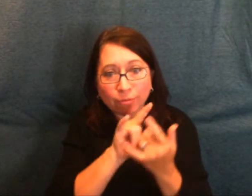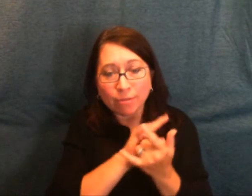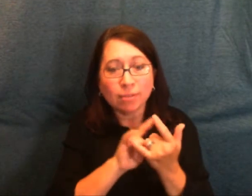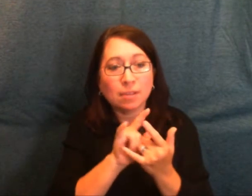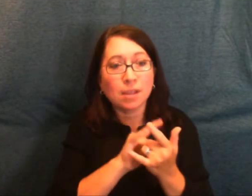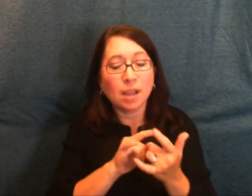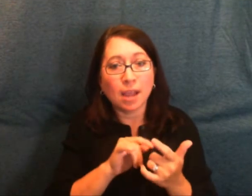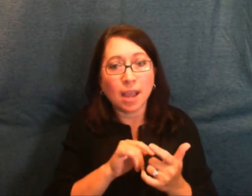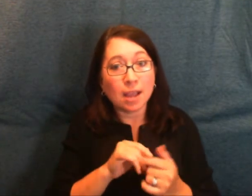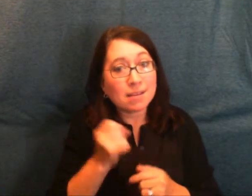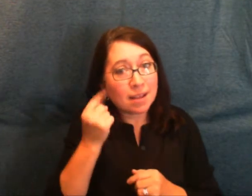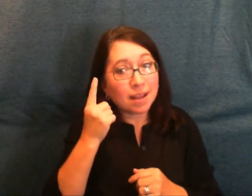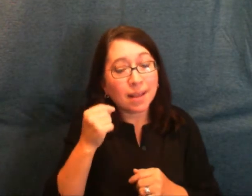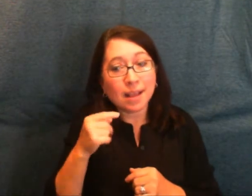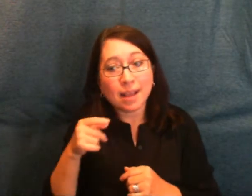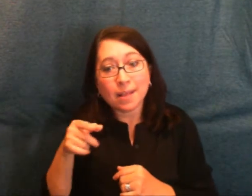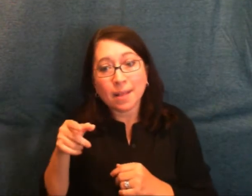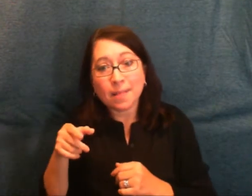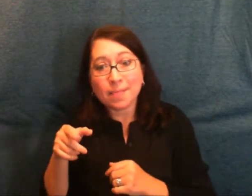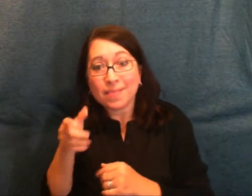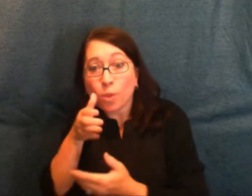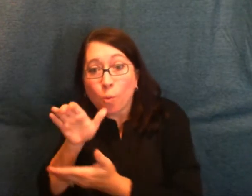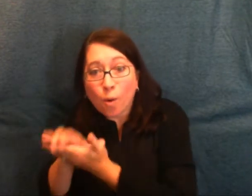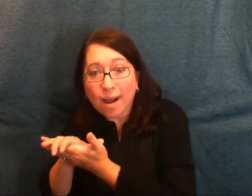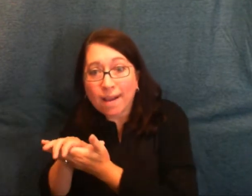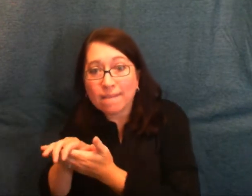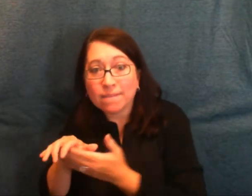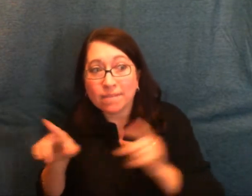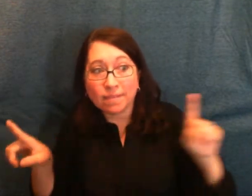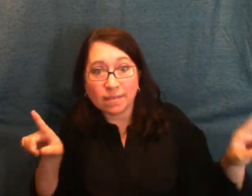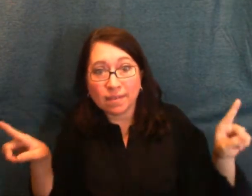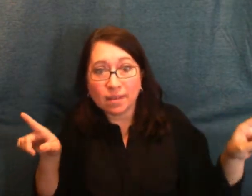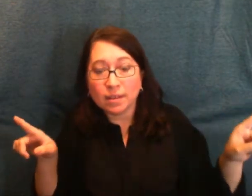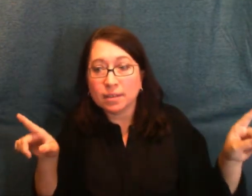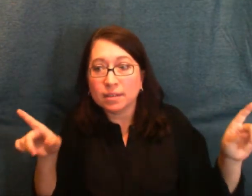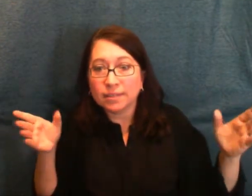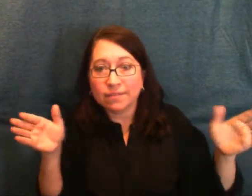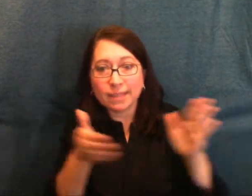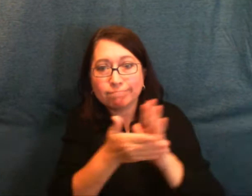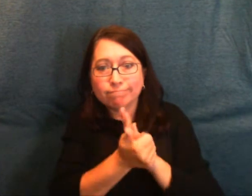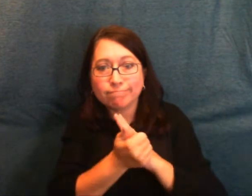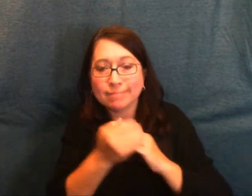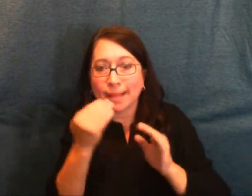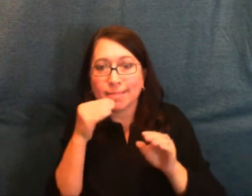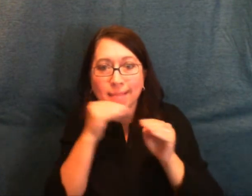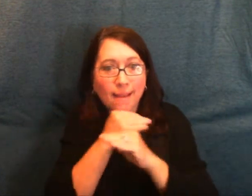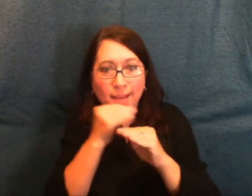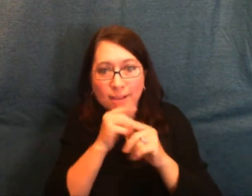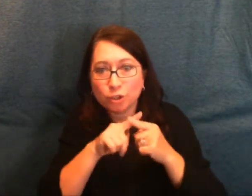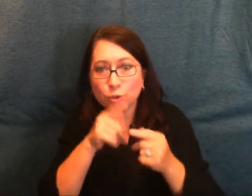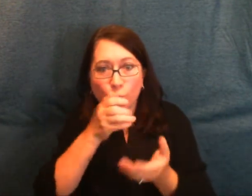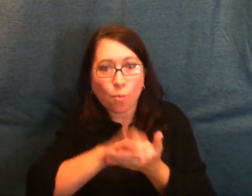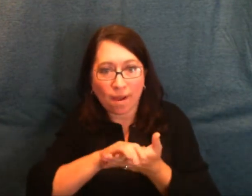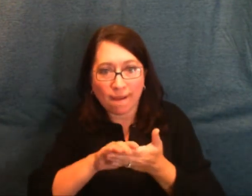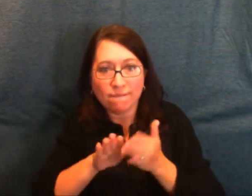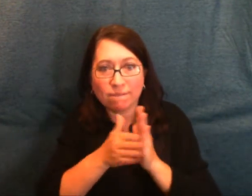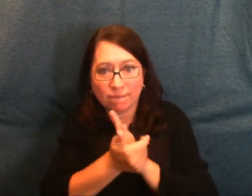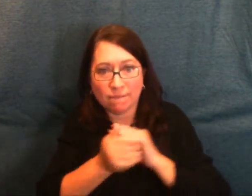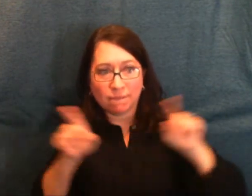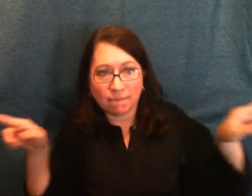and he was hiding they it from were his hiding wife. it from their wife that they had. On top of lying, she knew they lied in